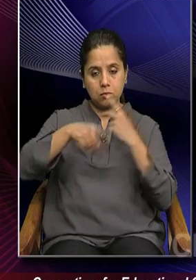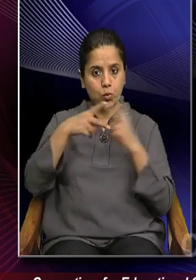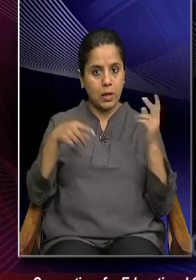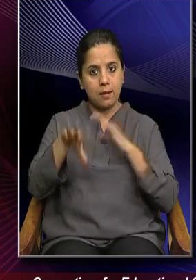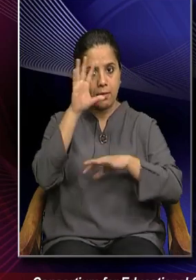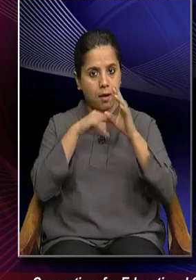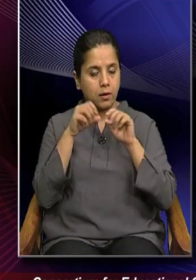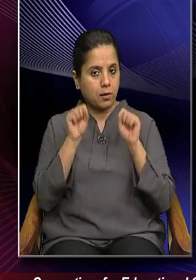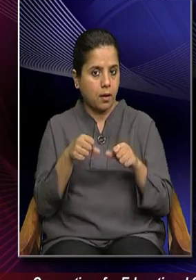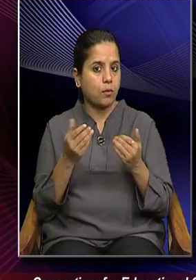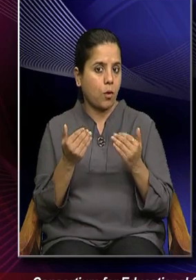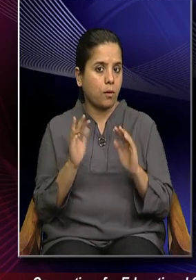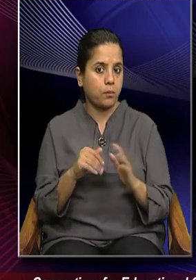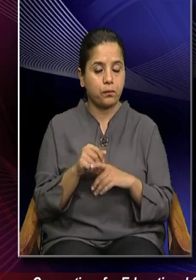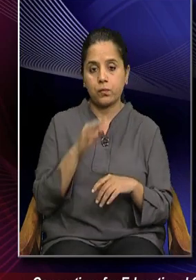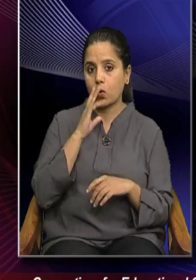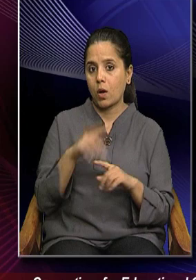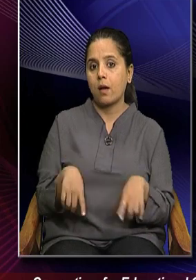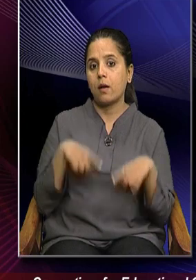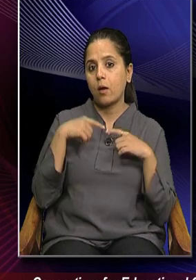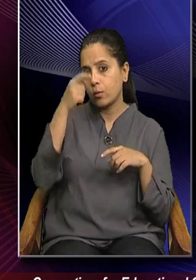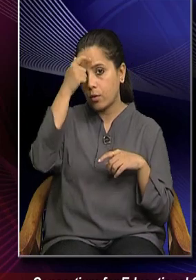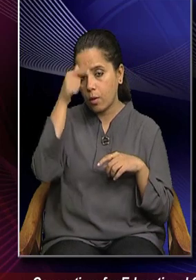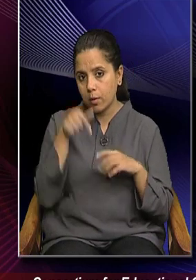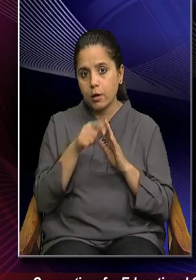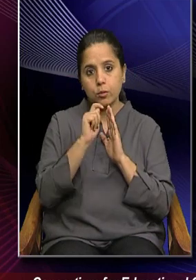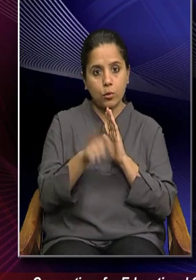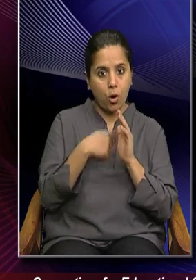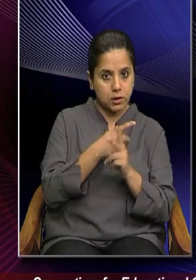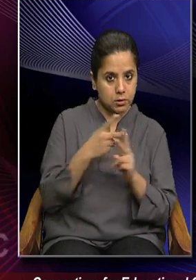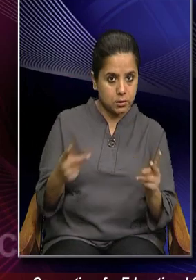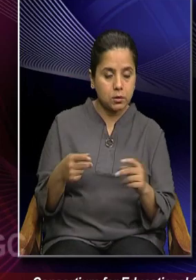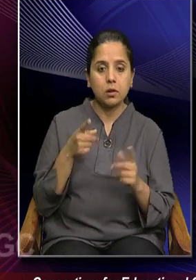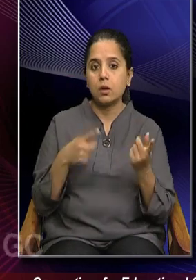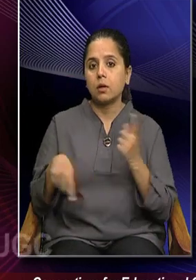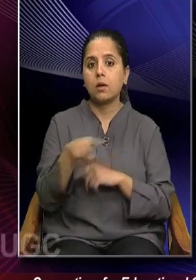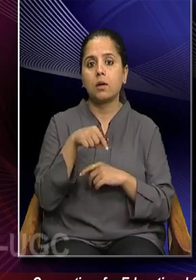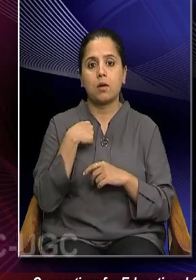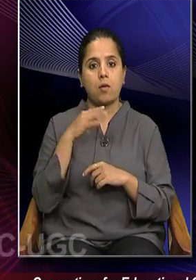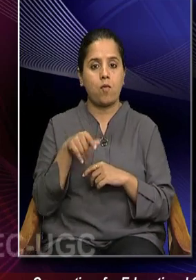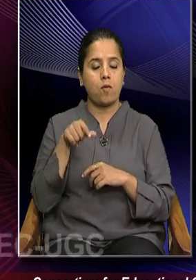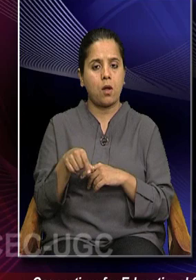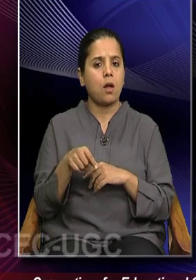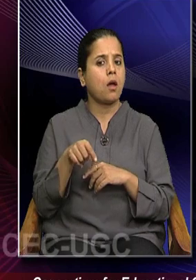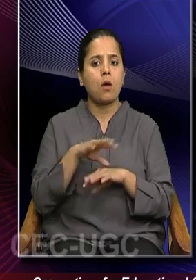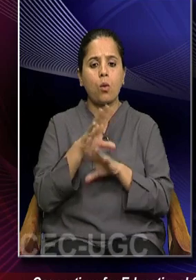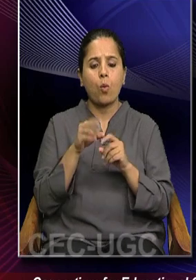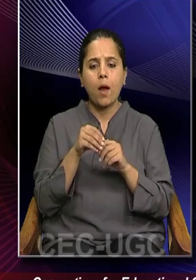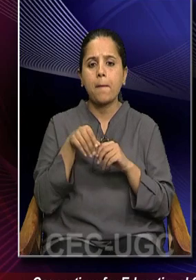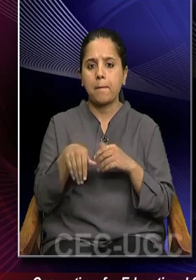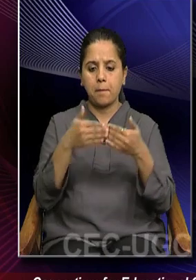learning. The real life problems and the projects which are cross subject